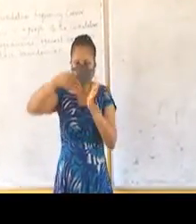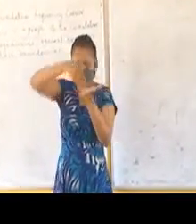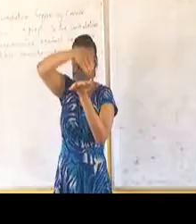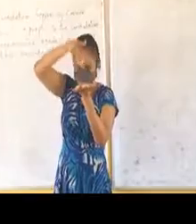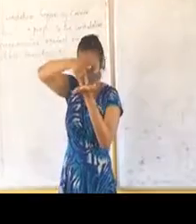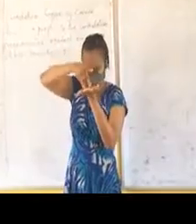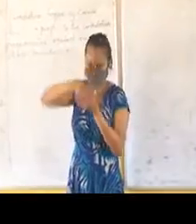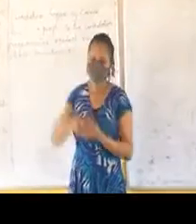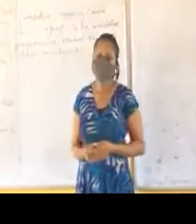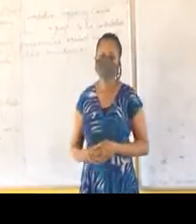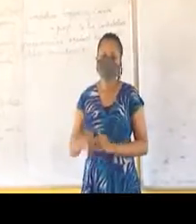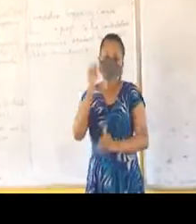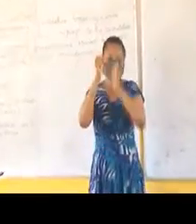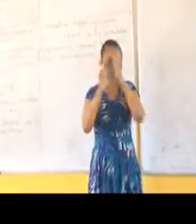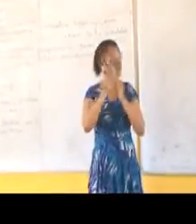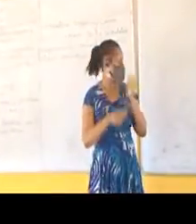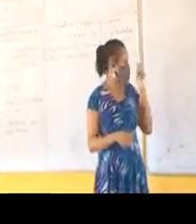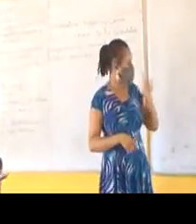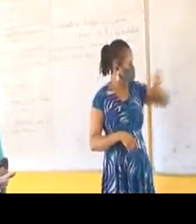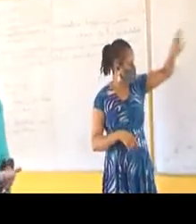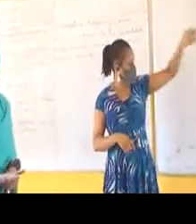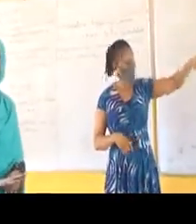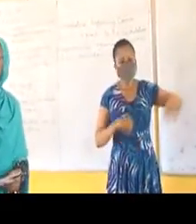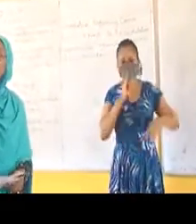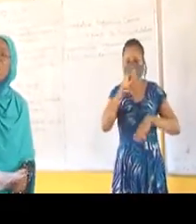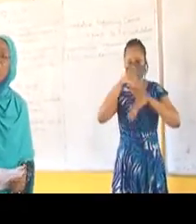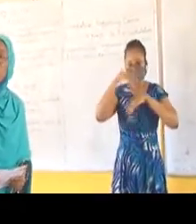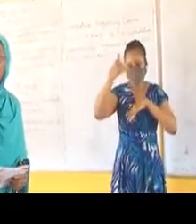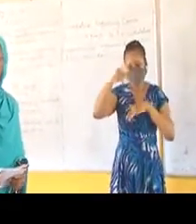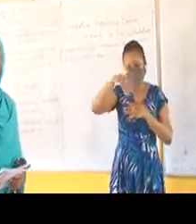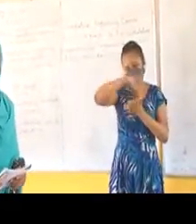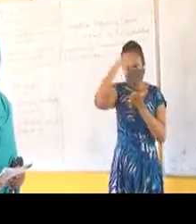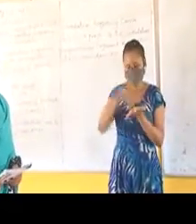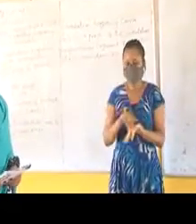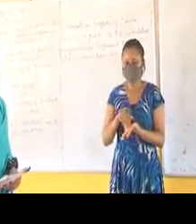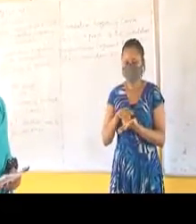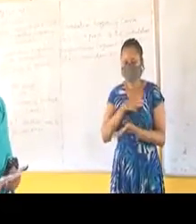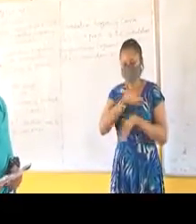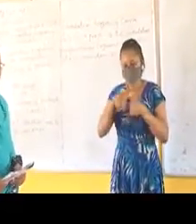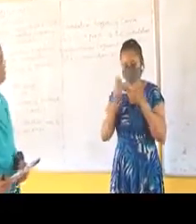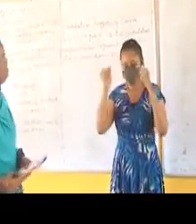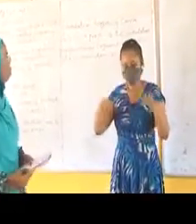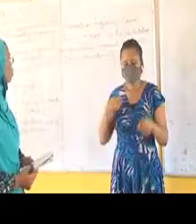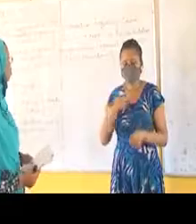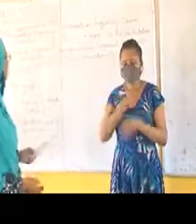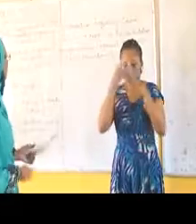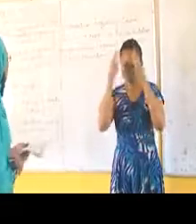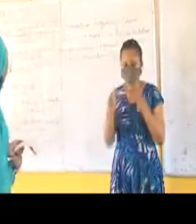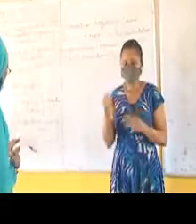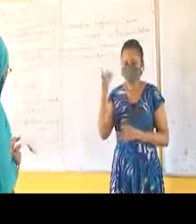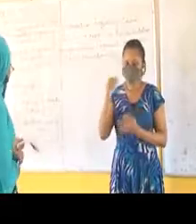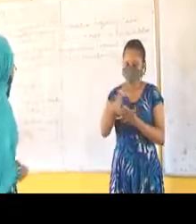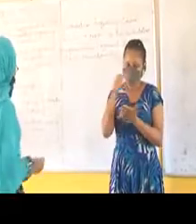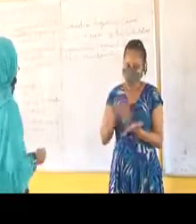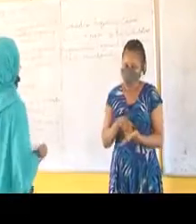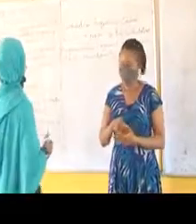Which of them is at the middle mark? And how do we determine the middle mark? To determine the